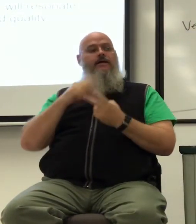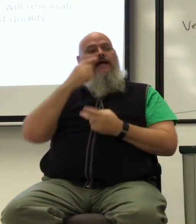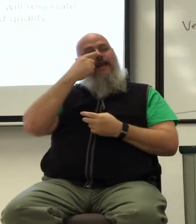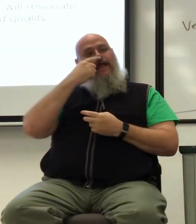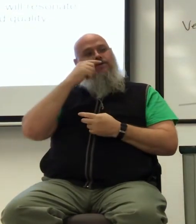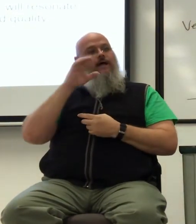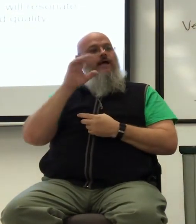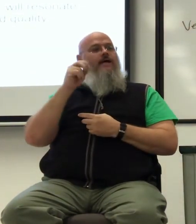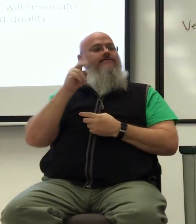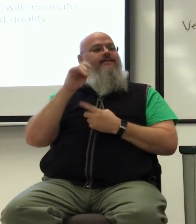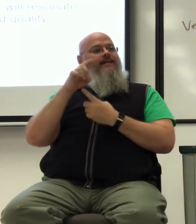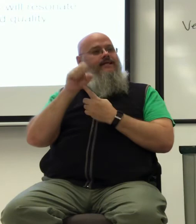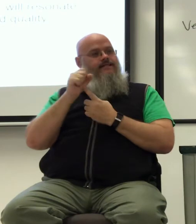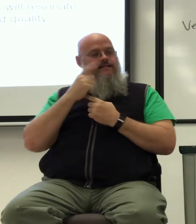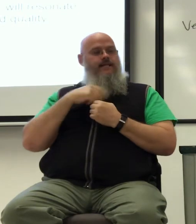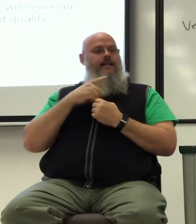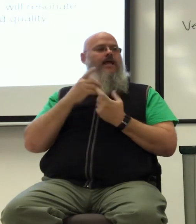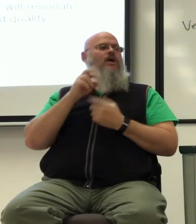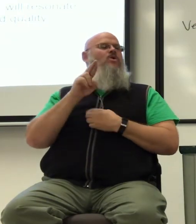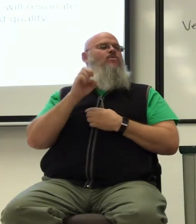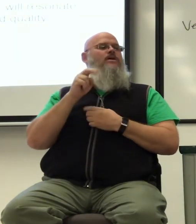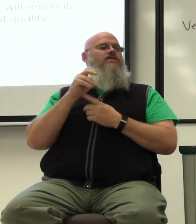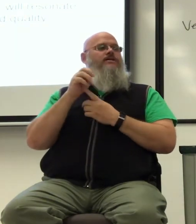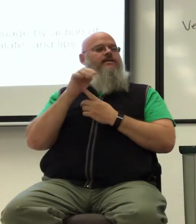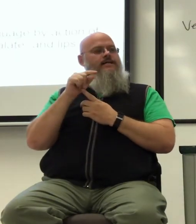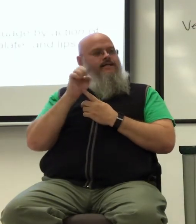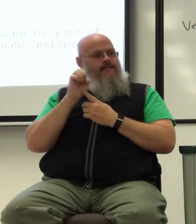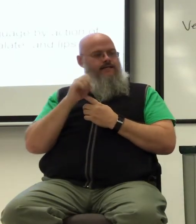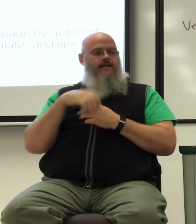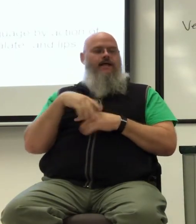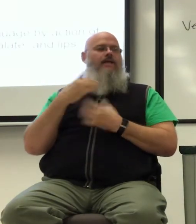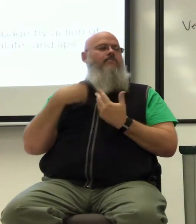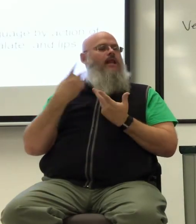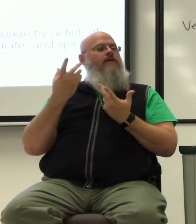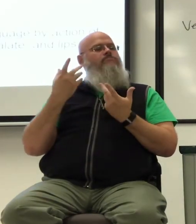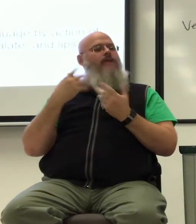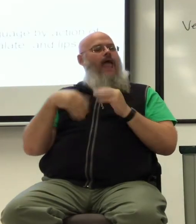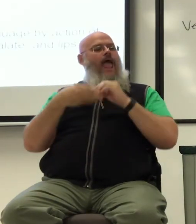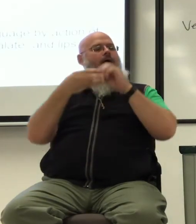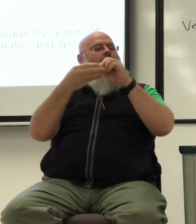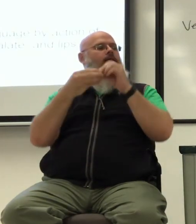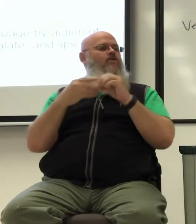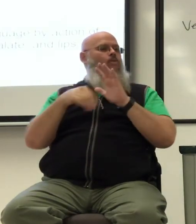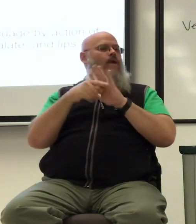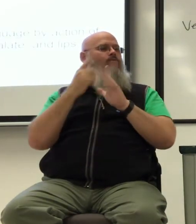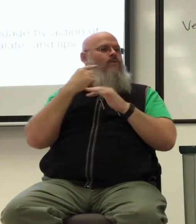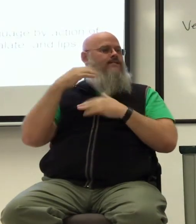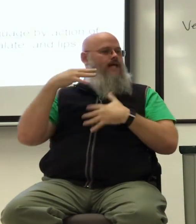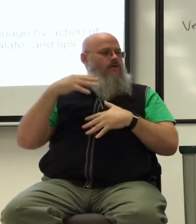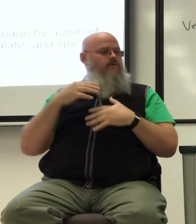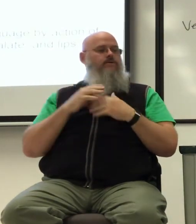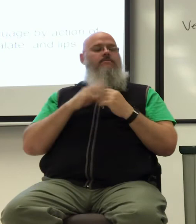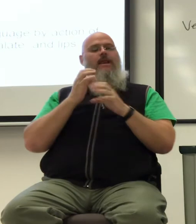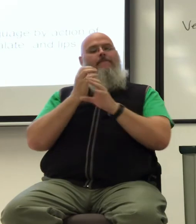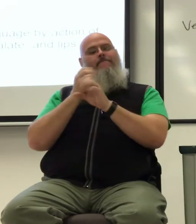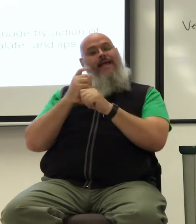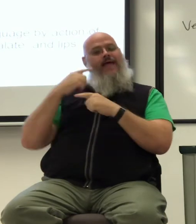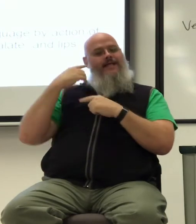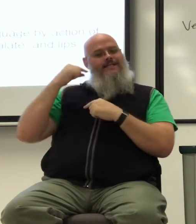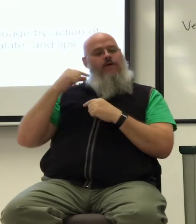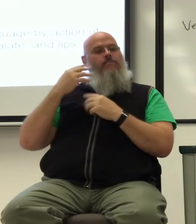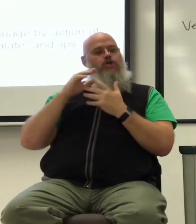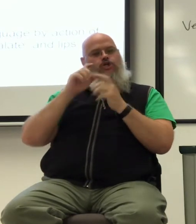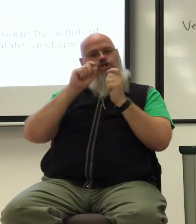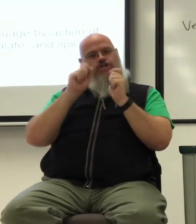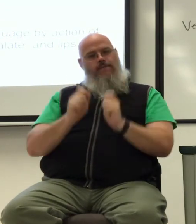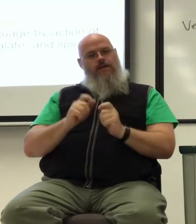resonate, amplify, enhance sound quality, and finish it off by forming the sound by shaping